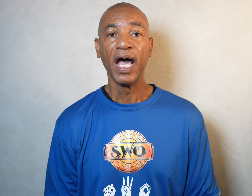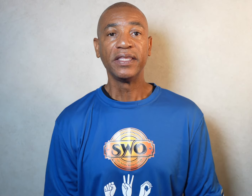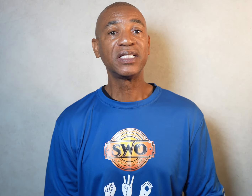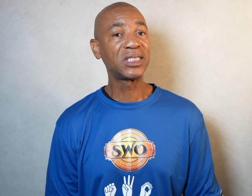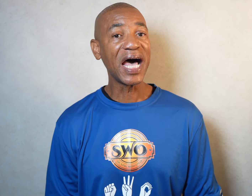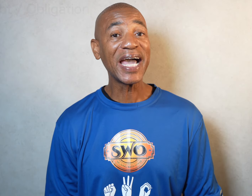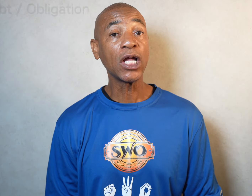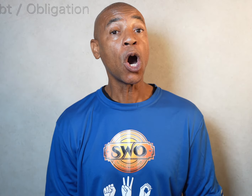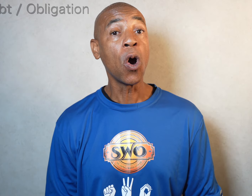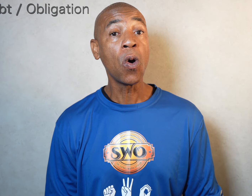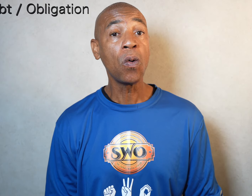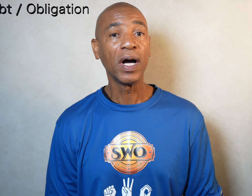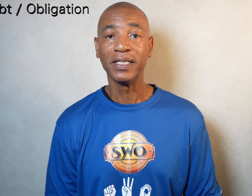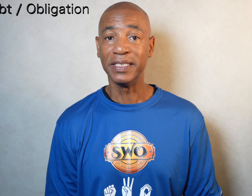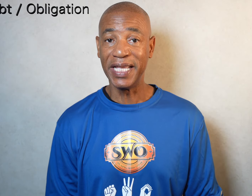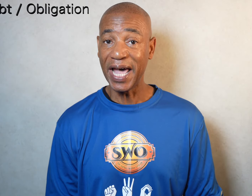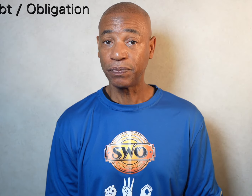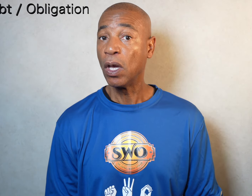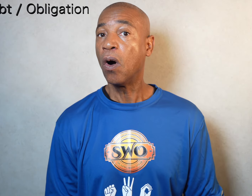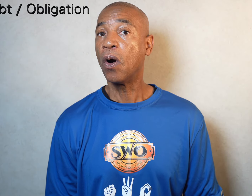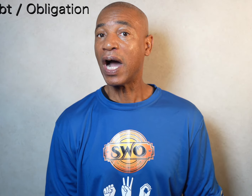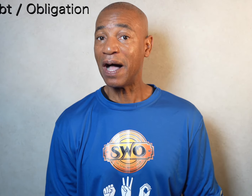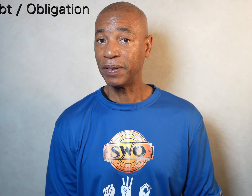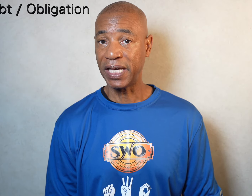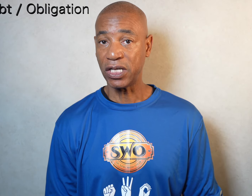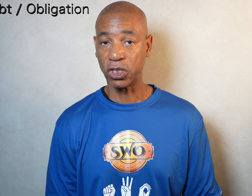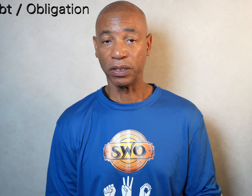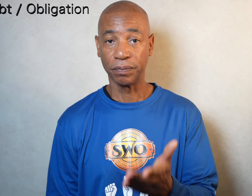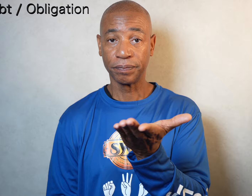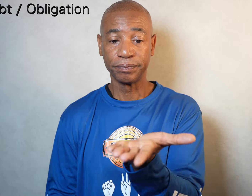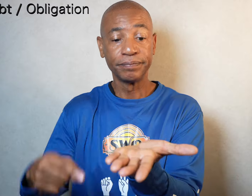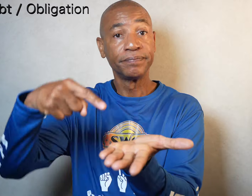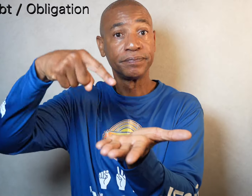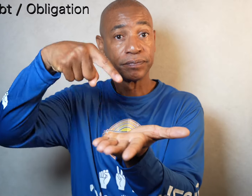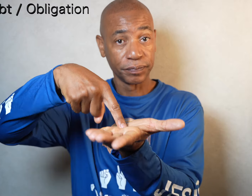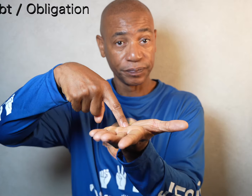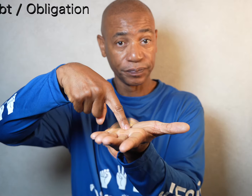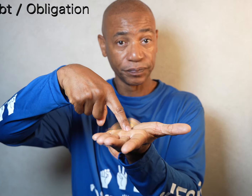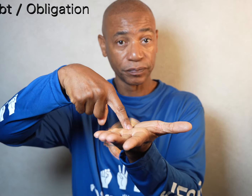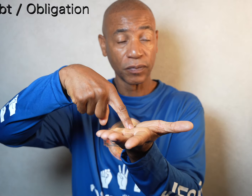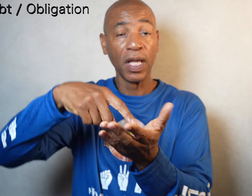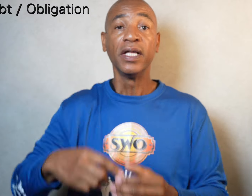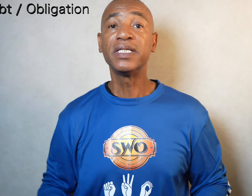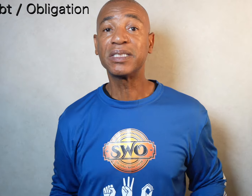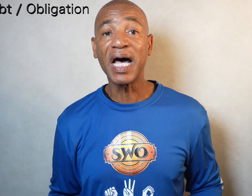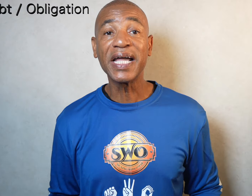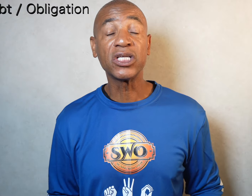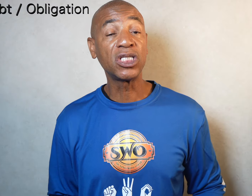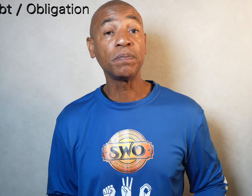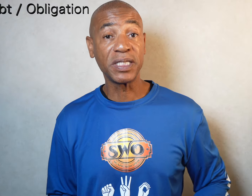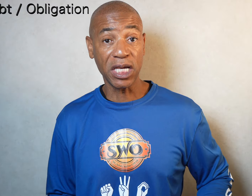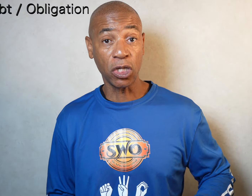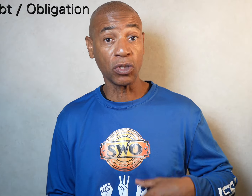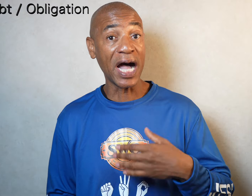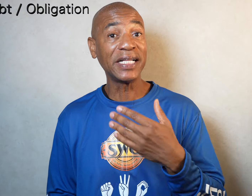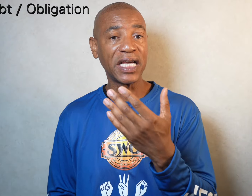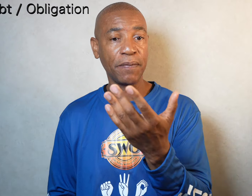The sign O, debt or obligation. To sign is simply take your non-dominant